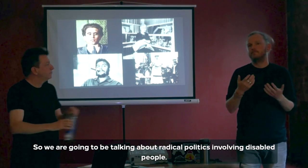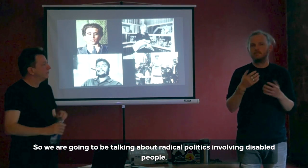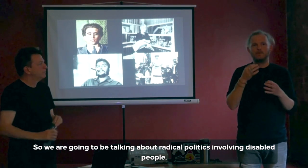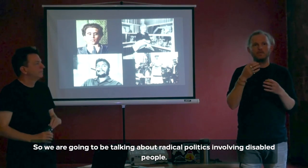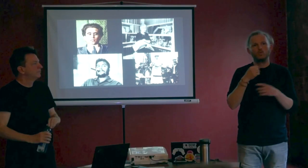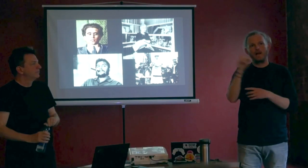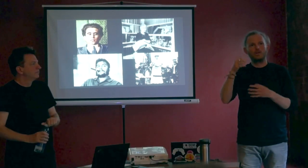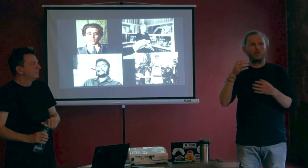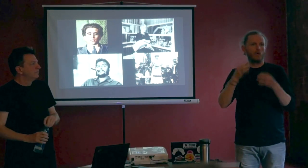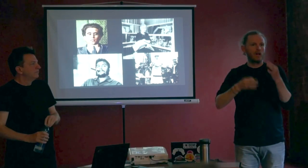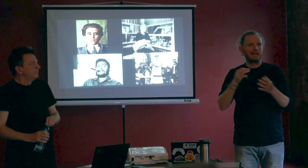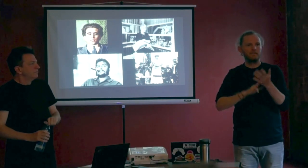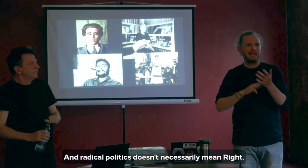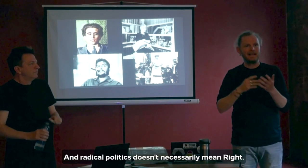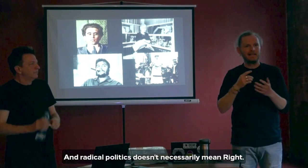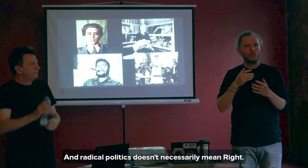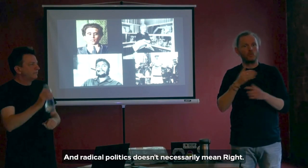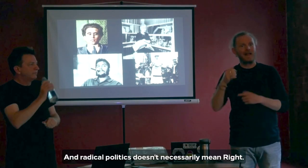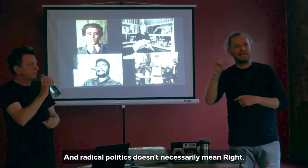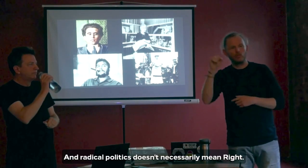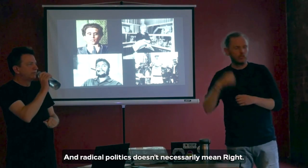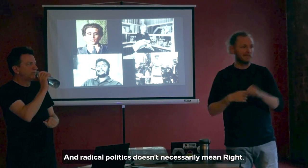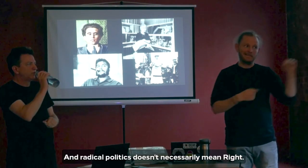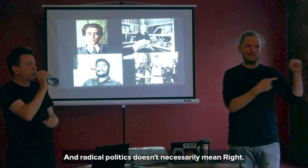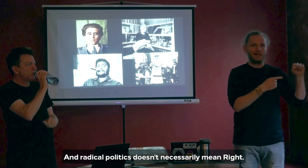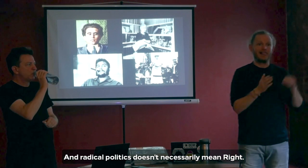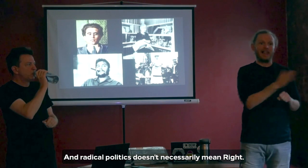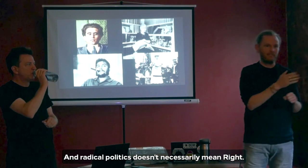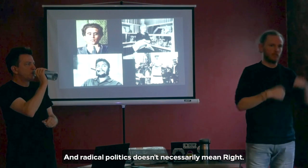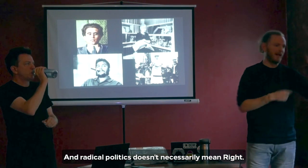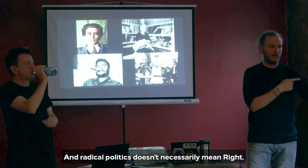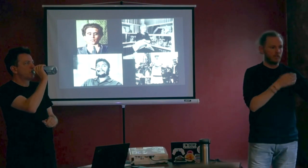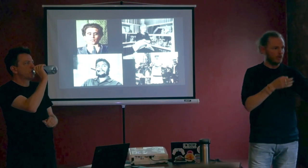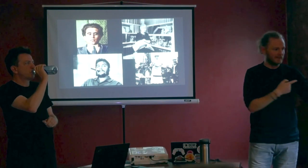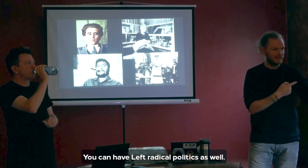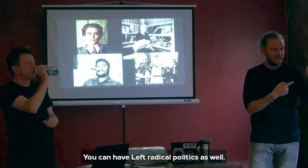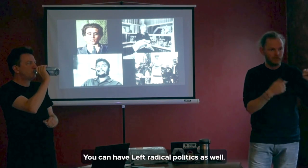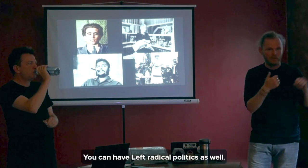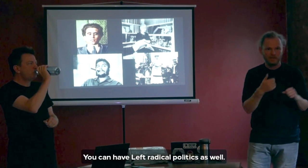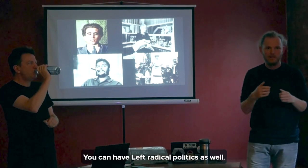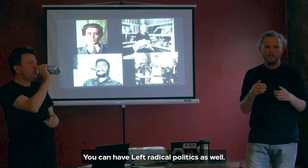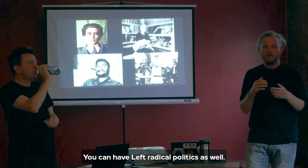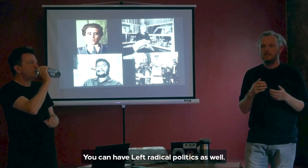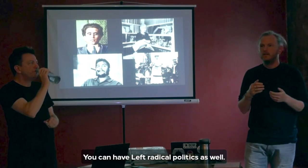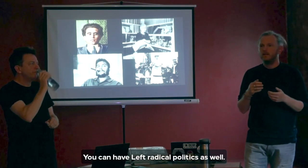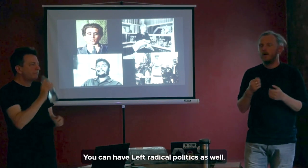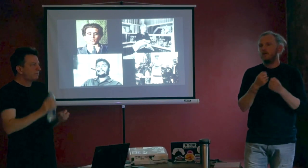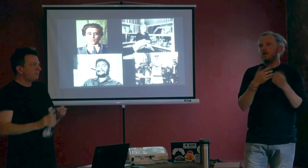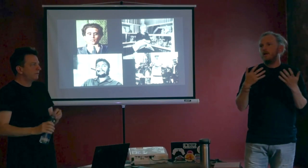disabled people. And radical politics doesn't necessarily mean right. You can have left radical politics as well, and I'll